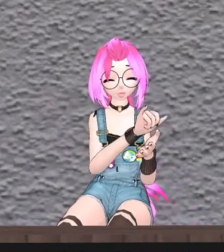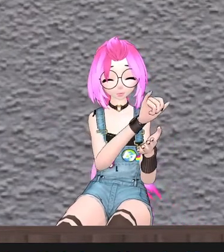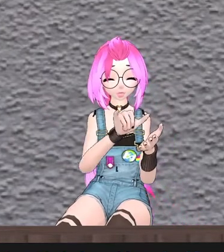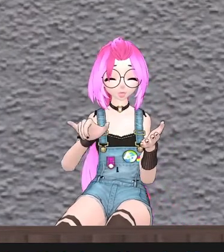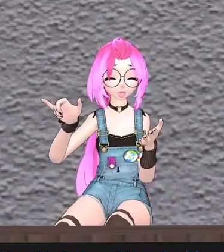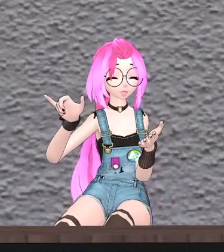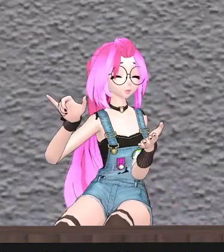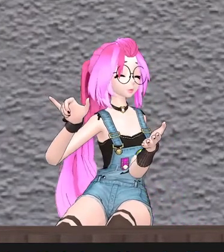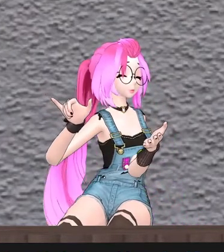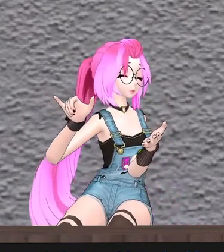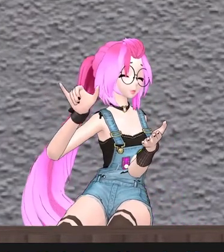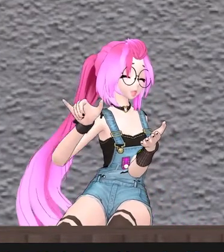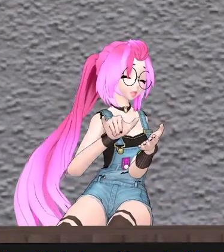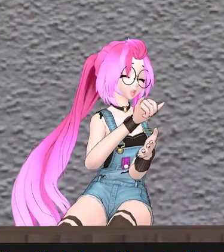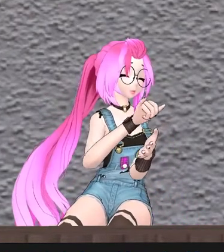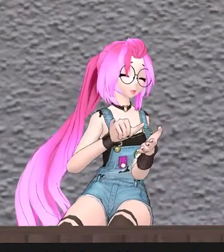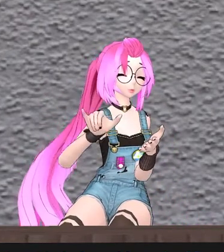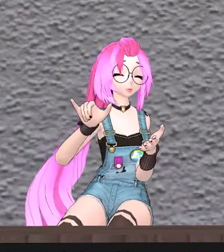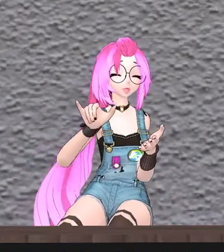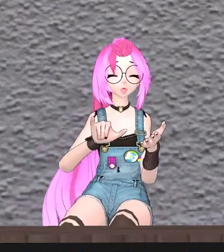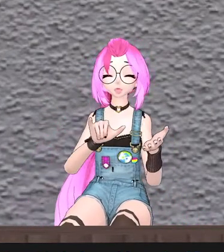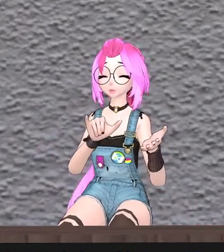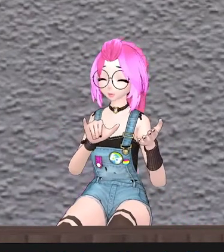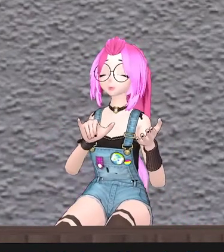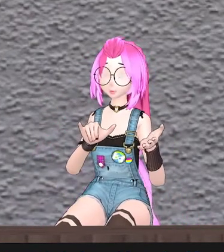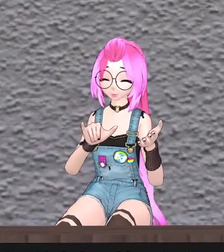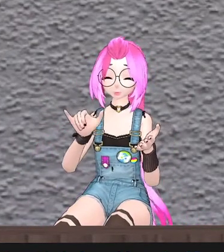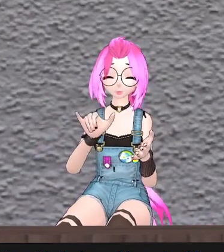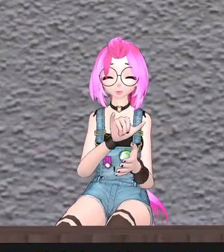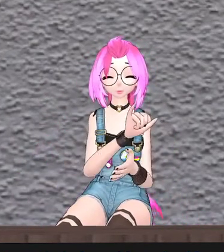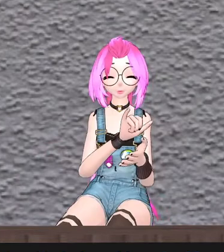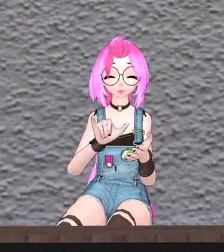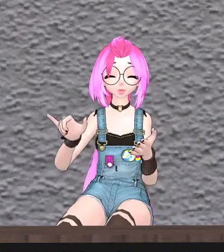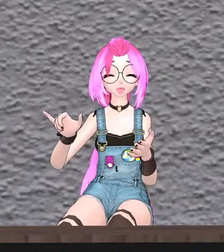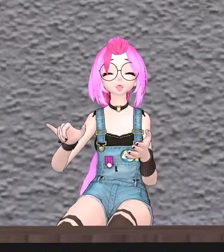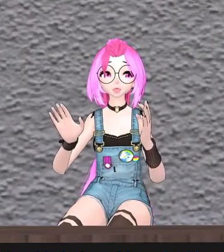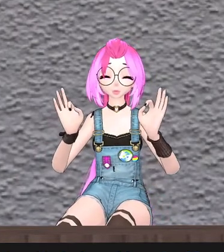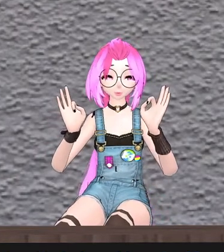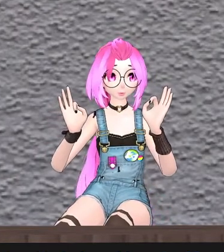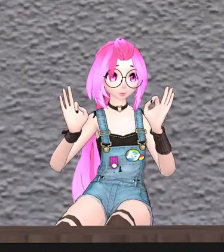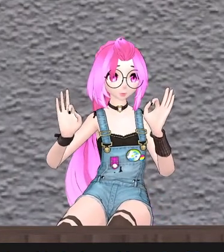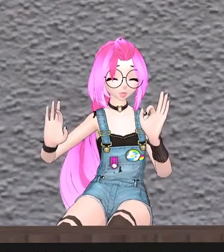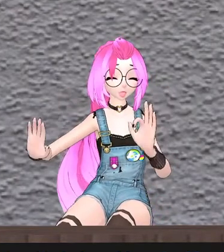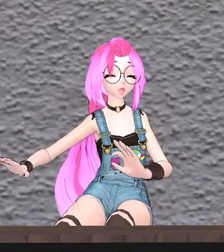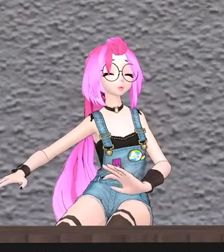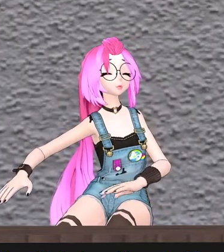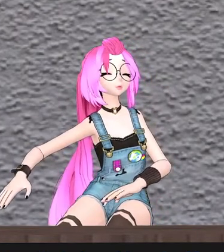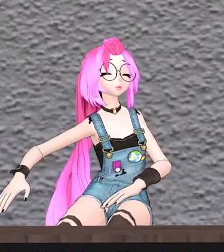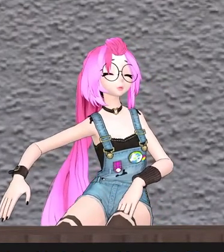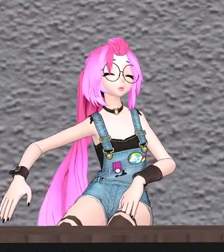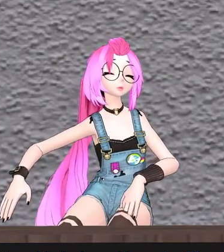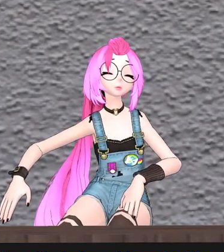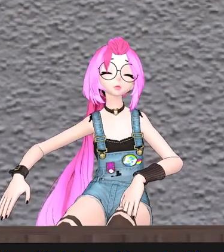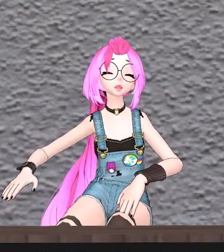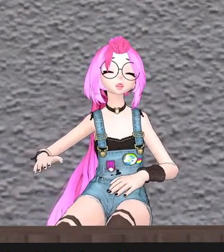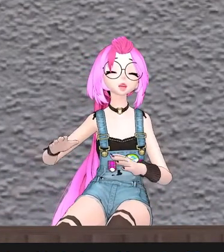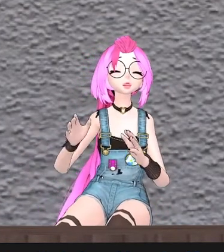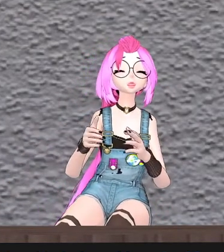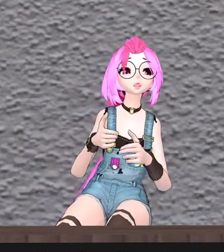New York. There you go. New York, New York. Cool. These are like the